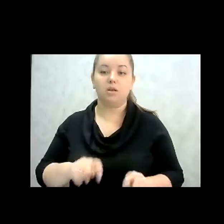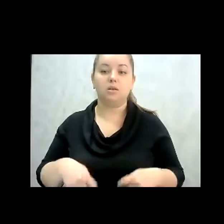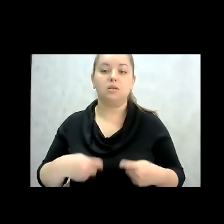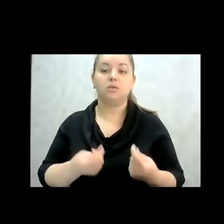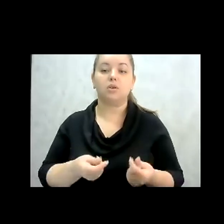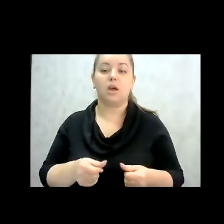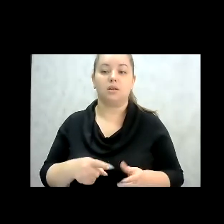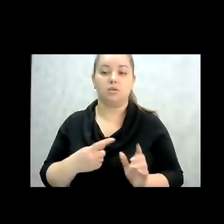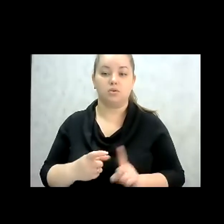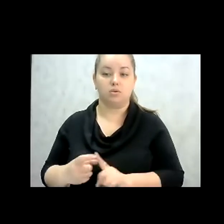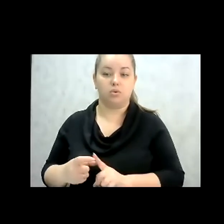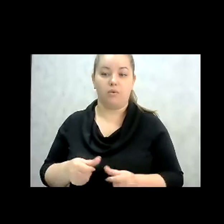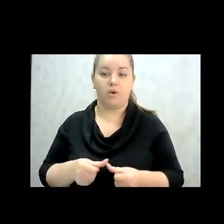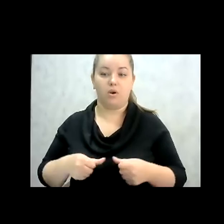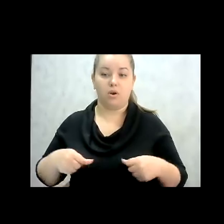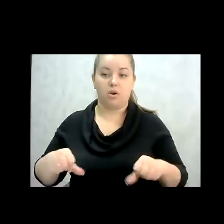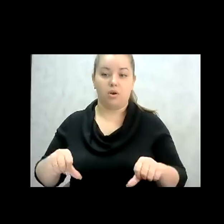please.